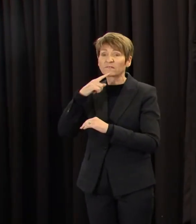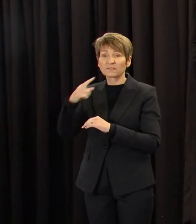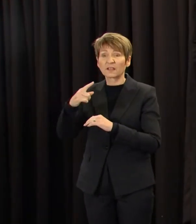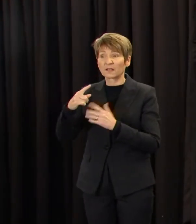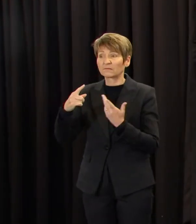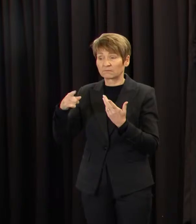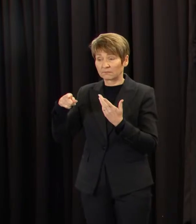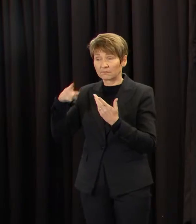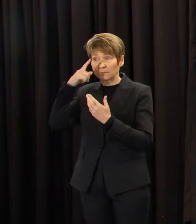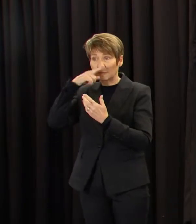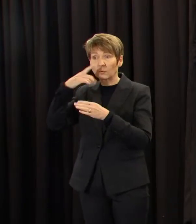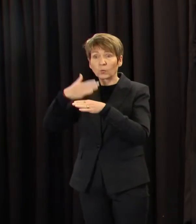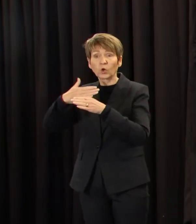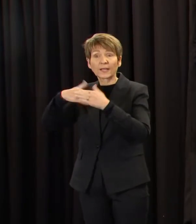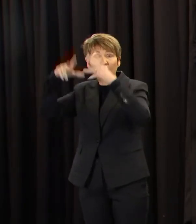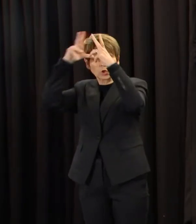instance.